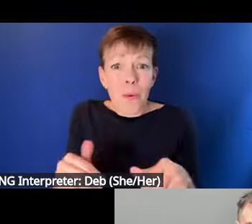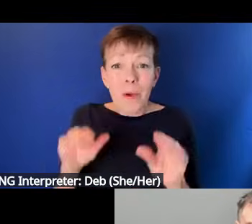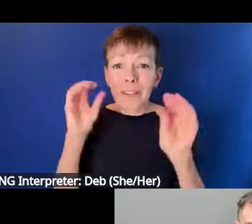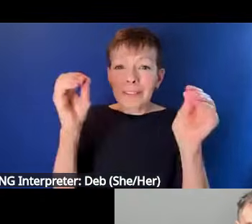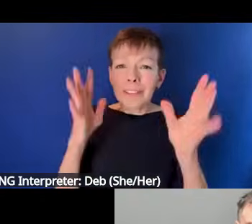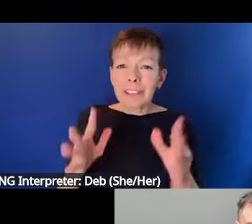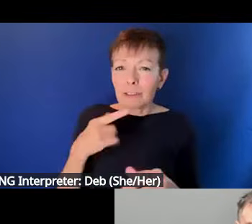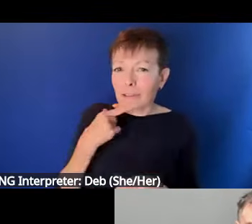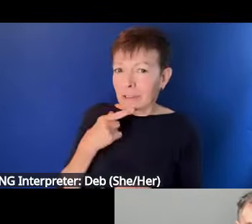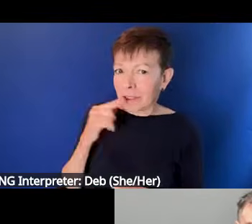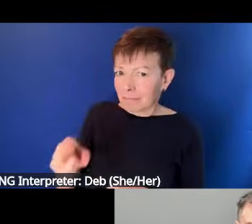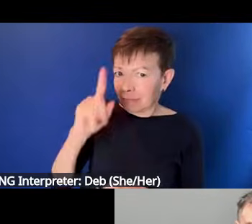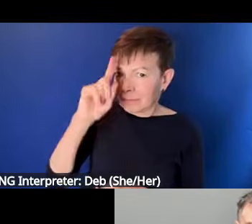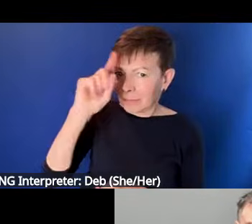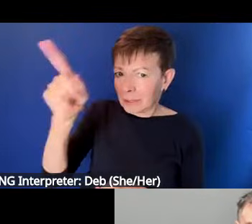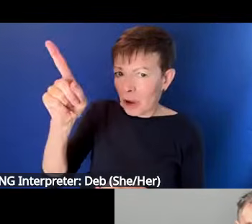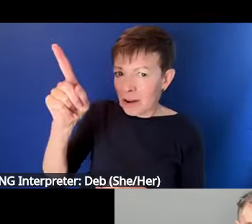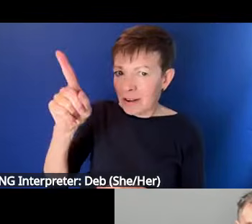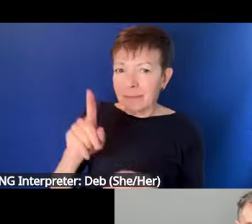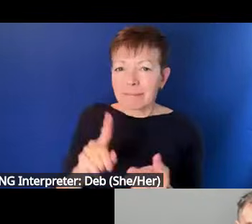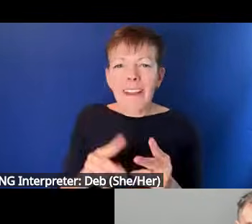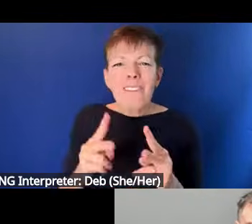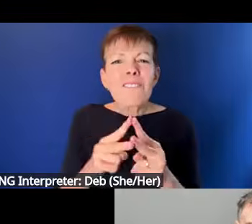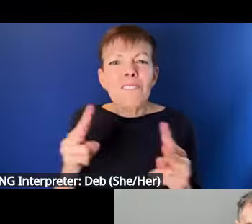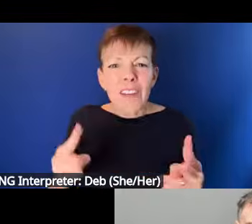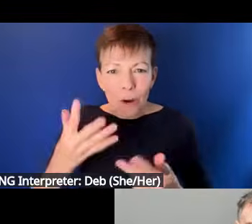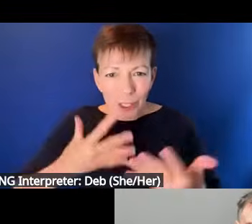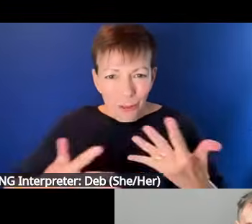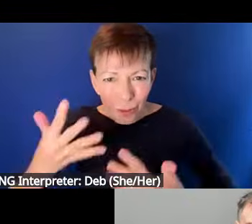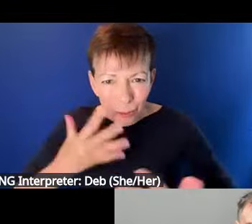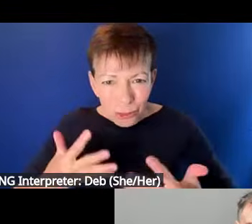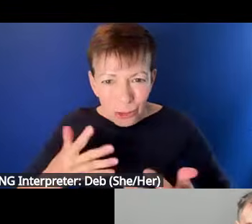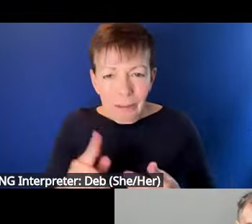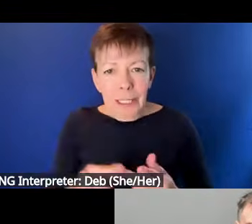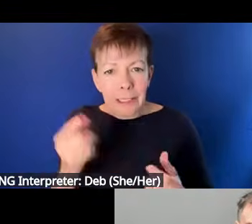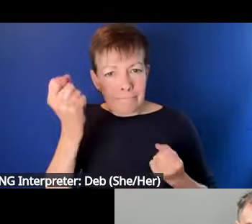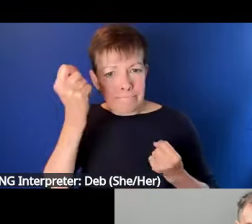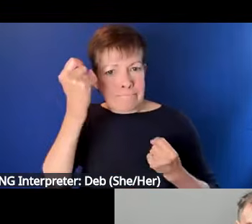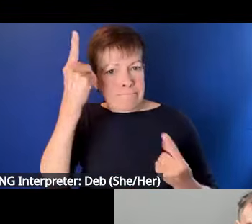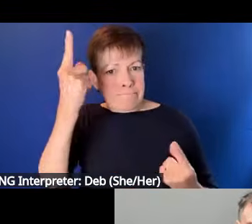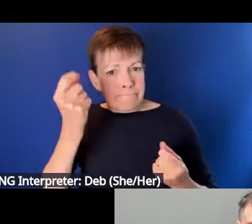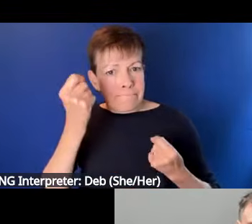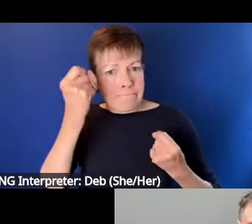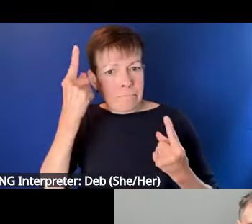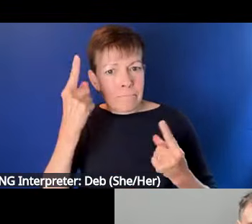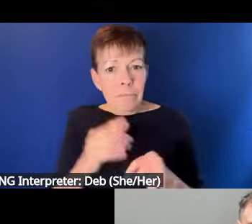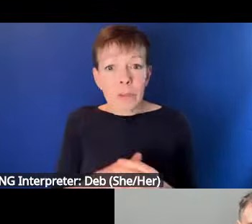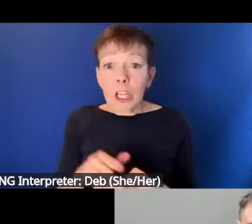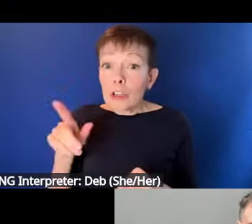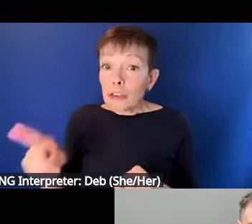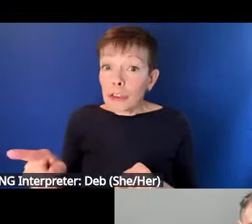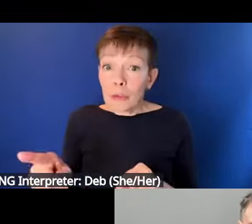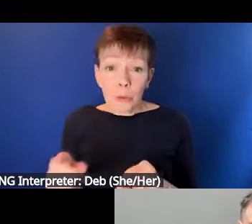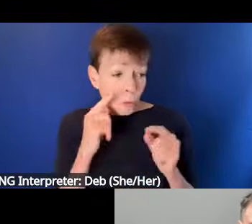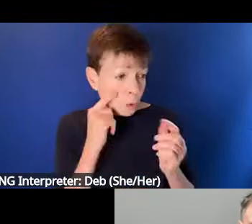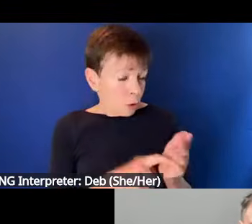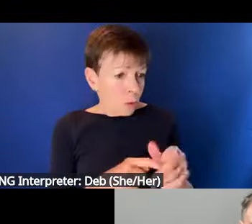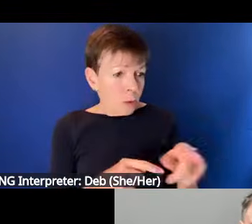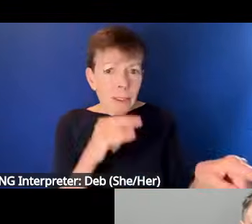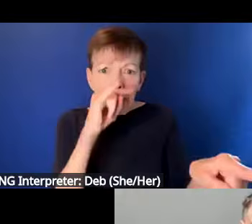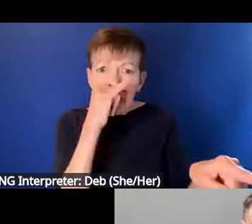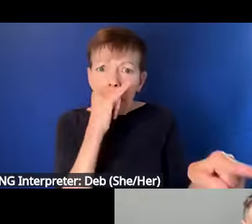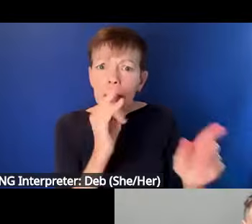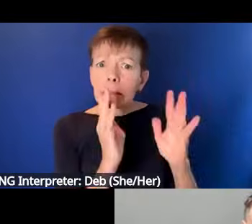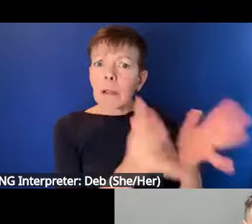smart, very social and deeply empathetic. She was always the first one to notice when kids were being left out and did her